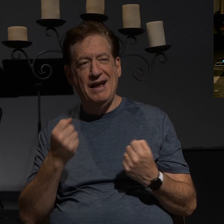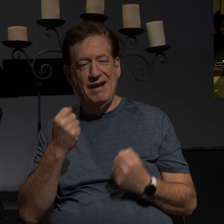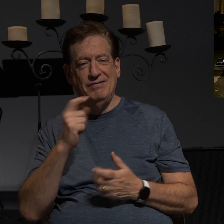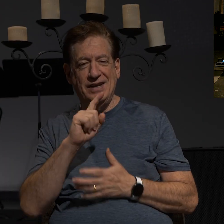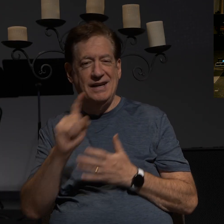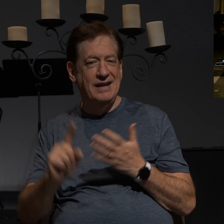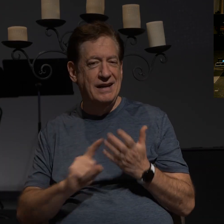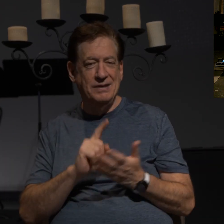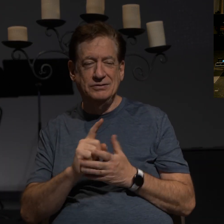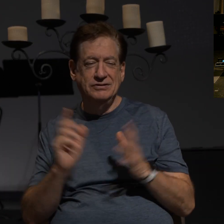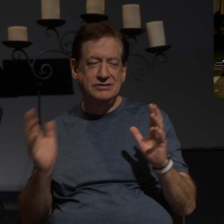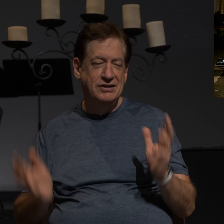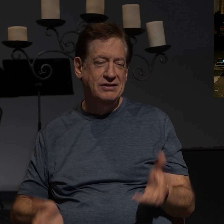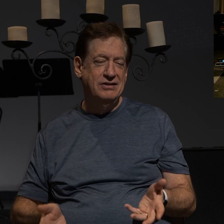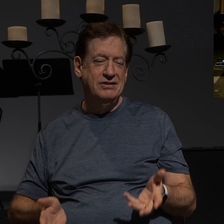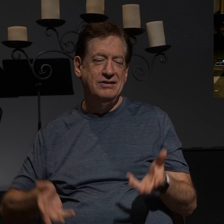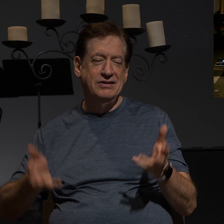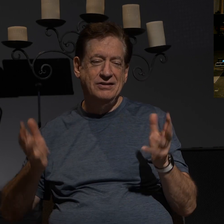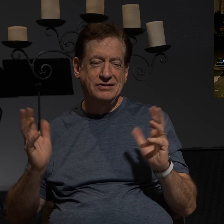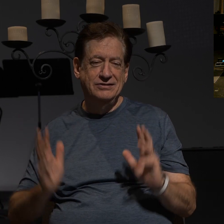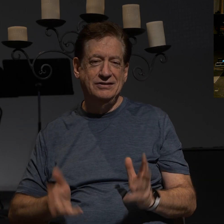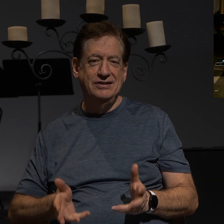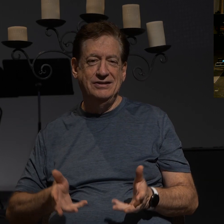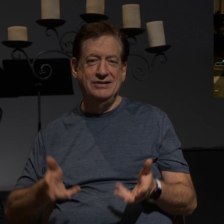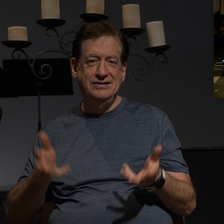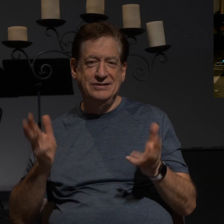hours, and we would talk for hours.